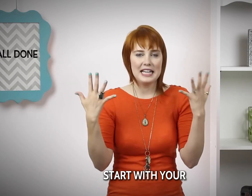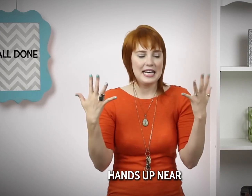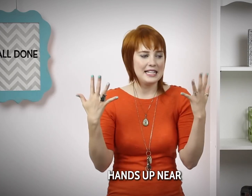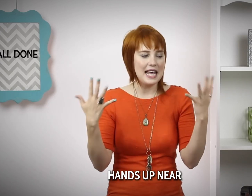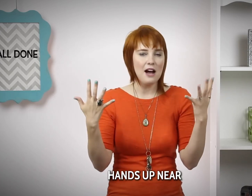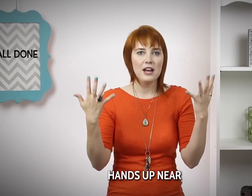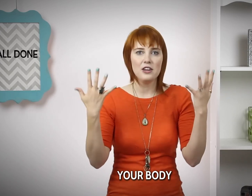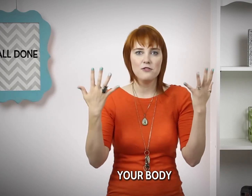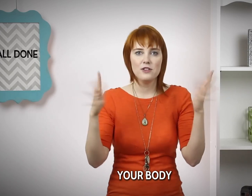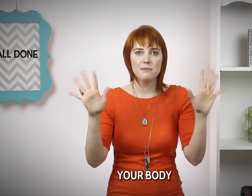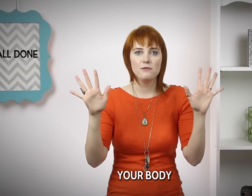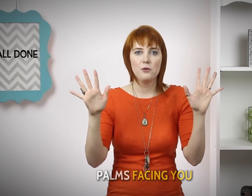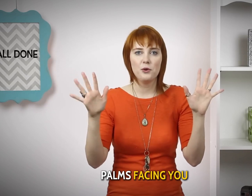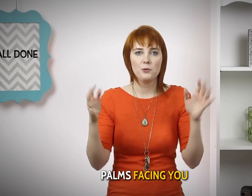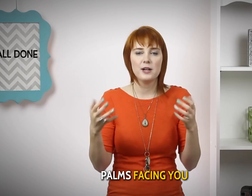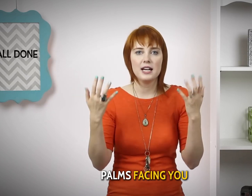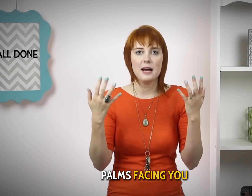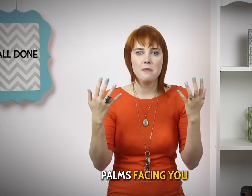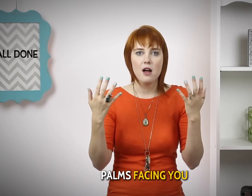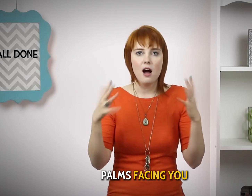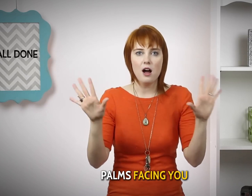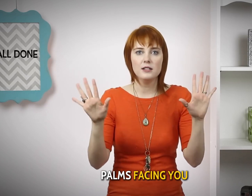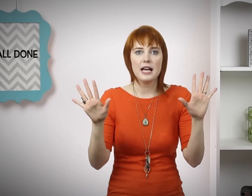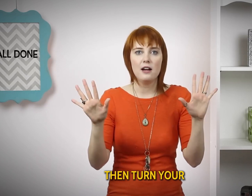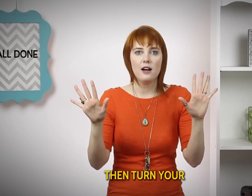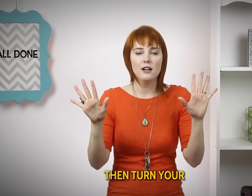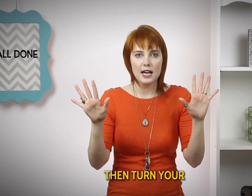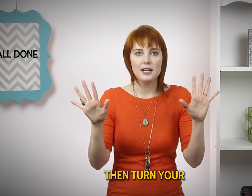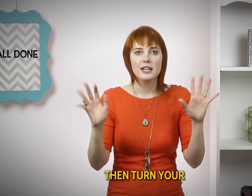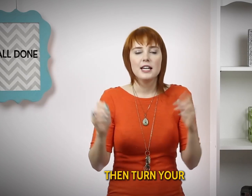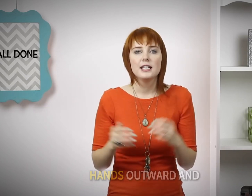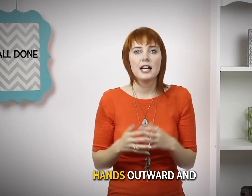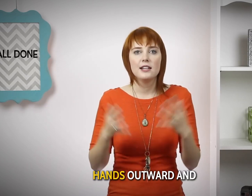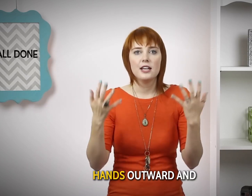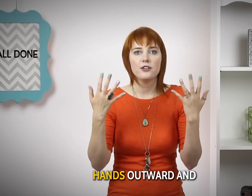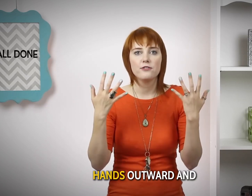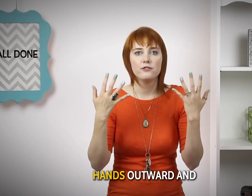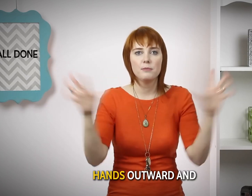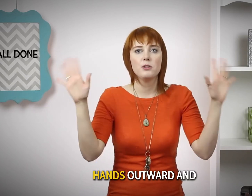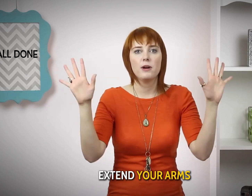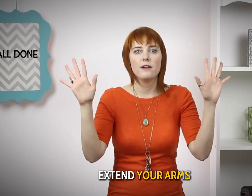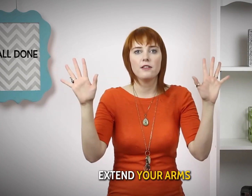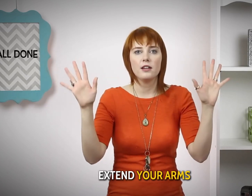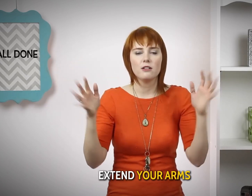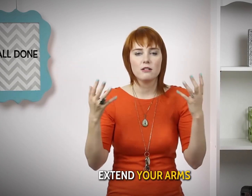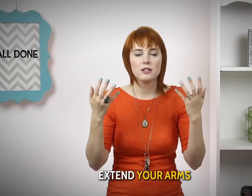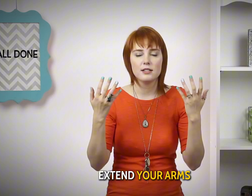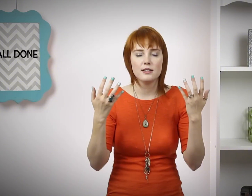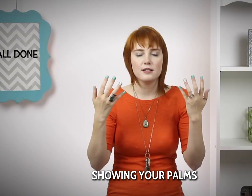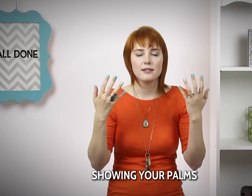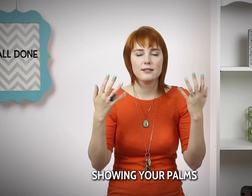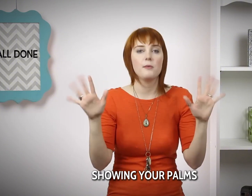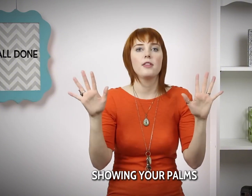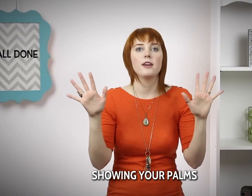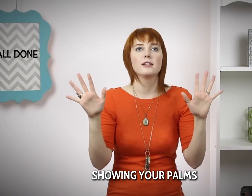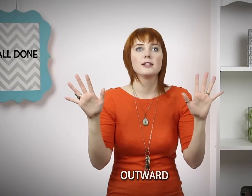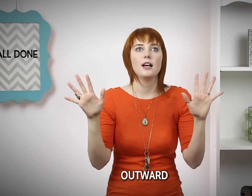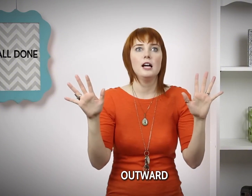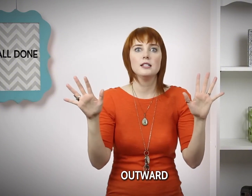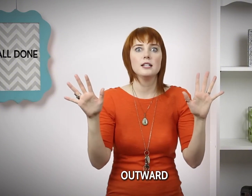up near your body, palms facing you. Then, turn your hands outward and extend your arms, showing your palms outward as